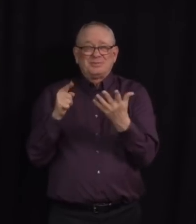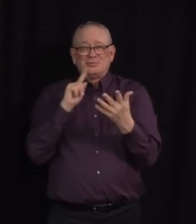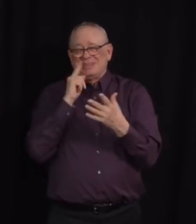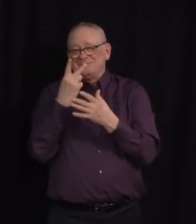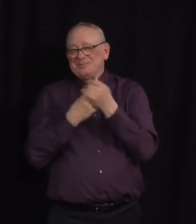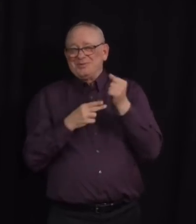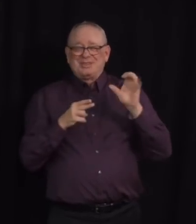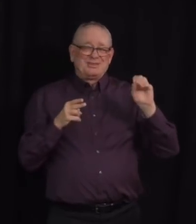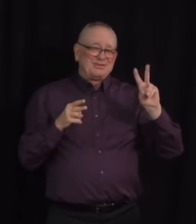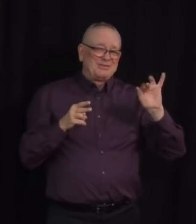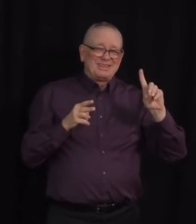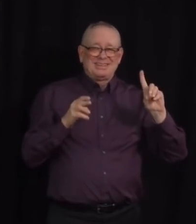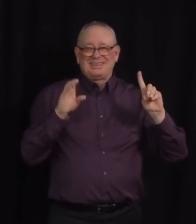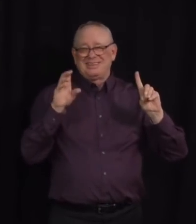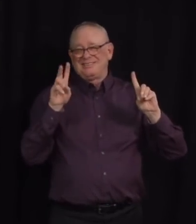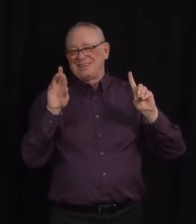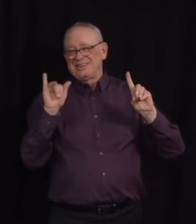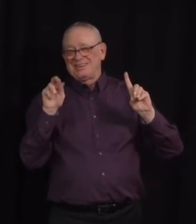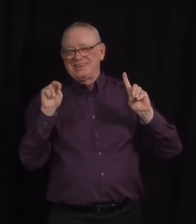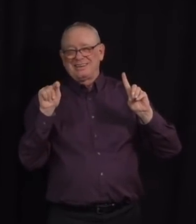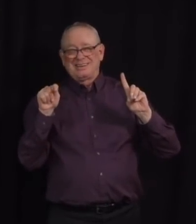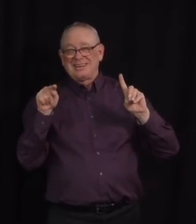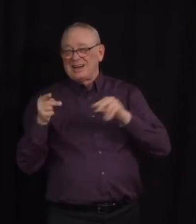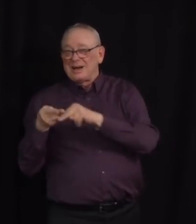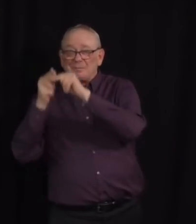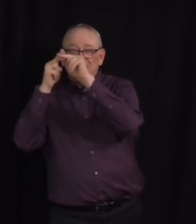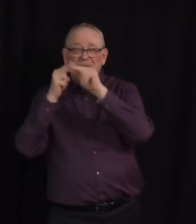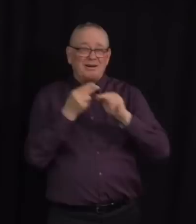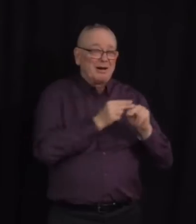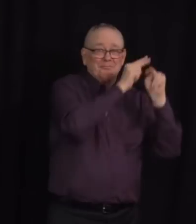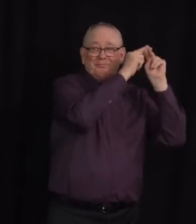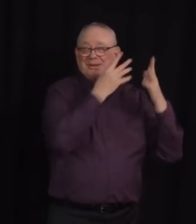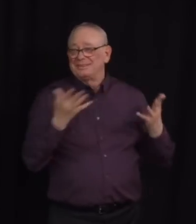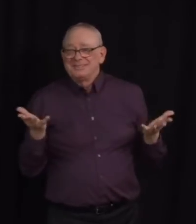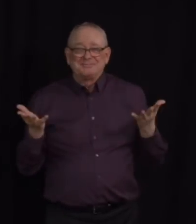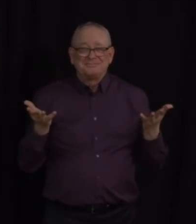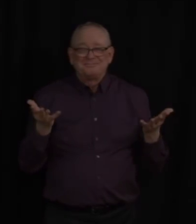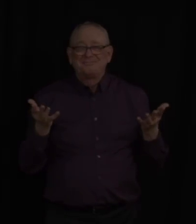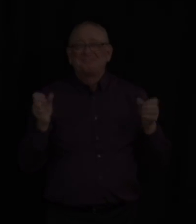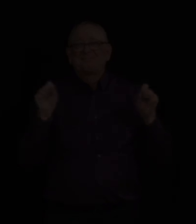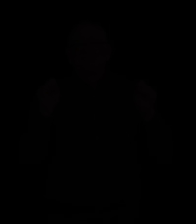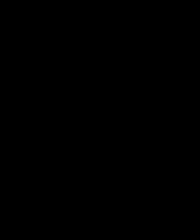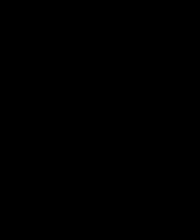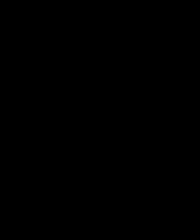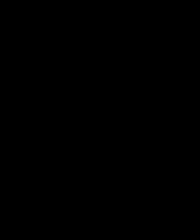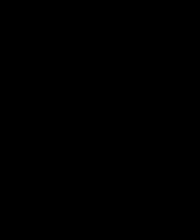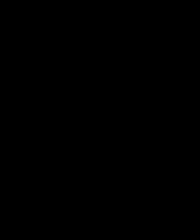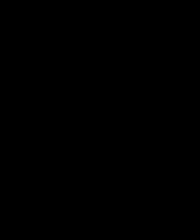rise, it may be possible, it may be necessary to bring in additional restrictions.